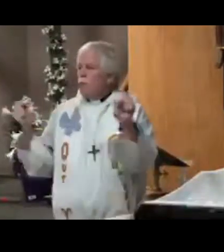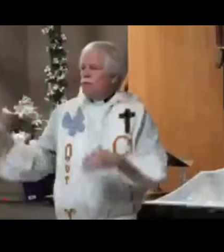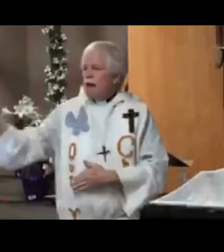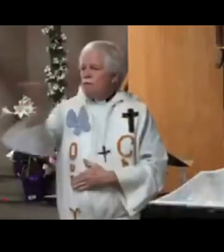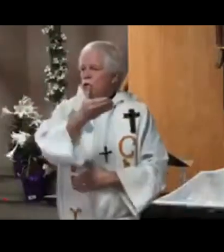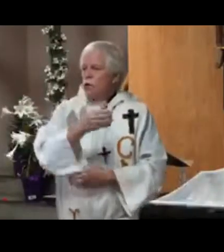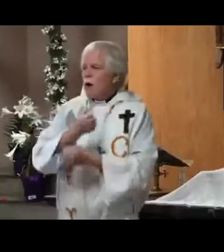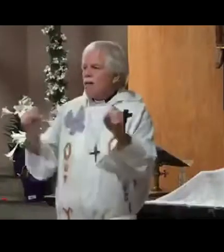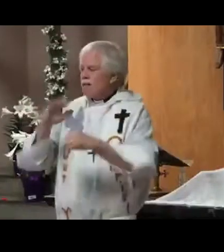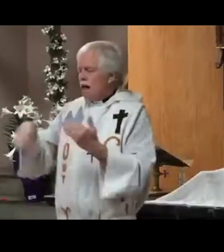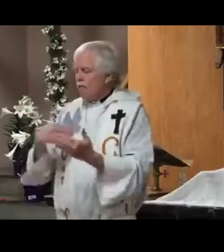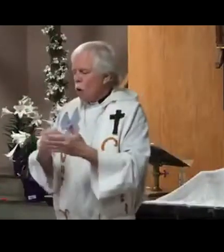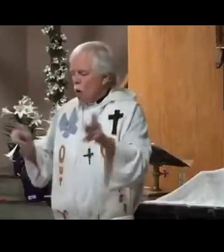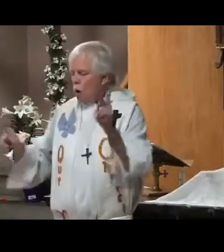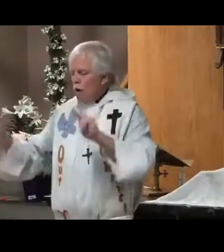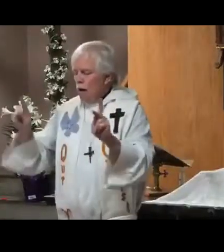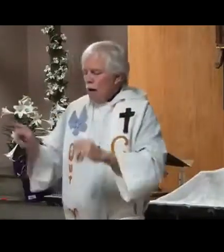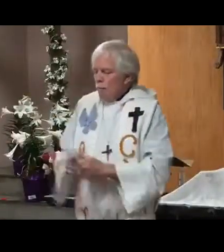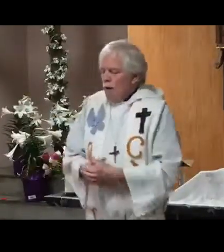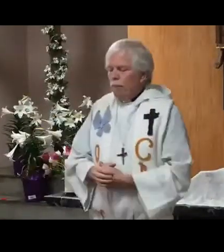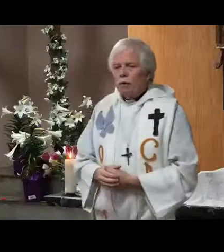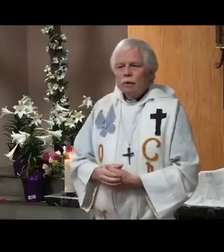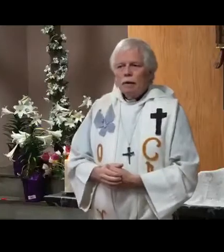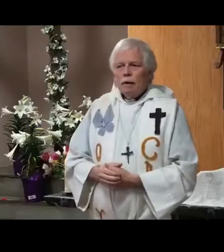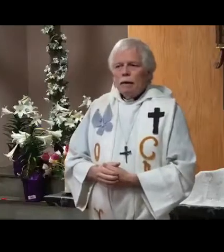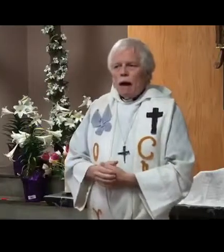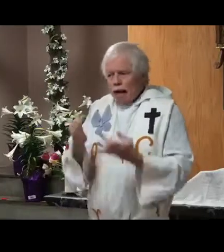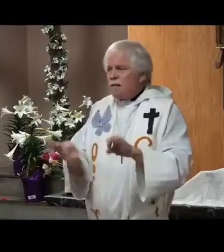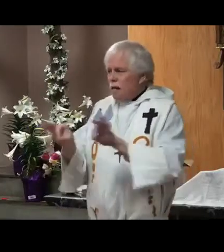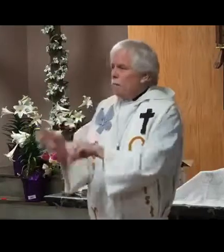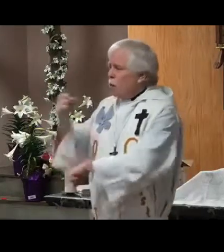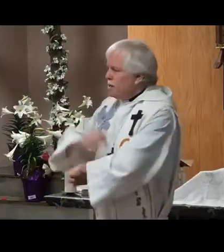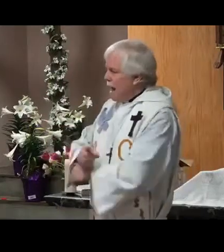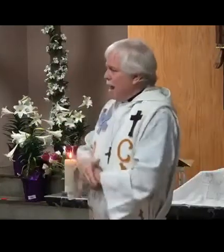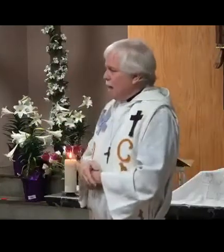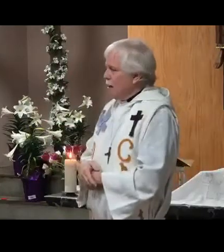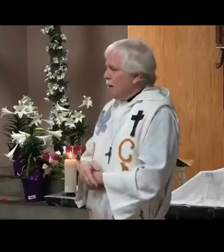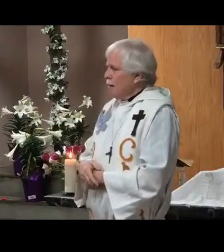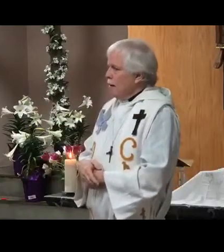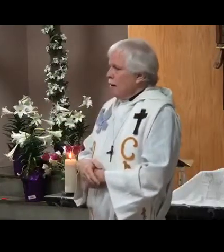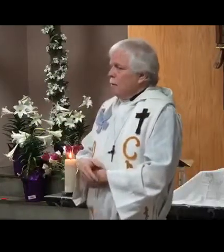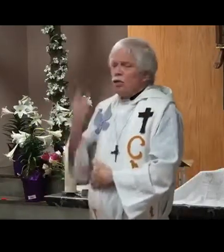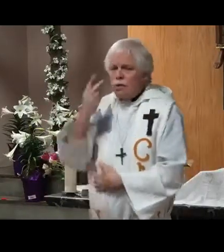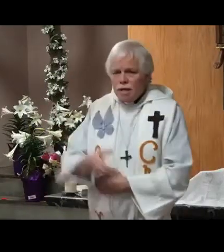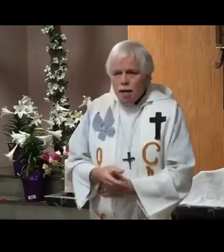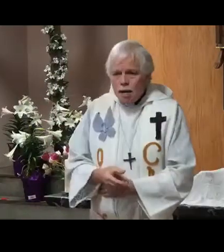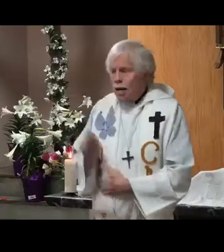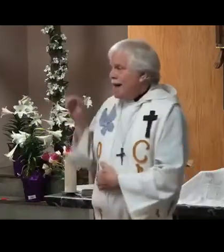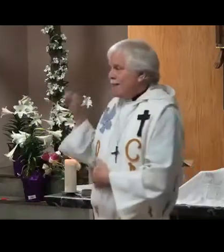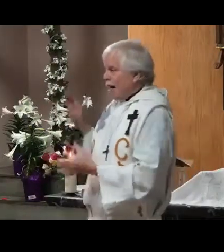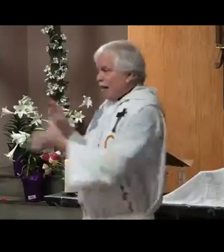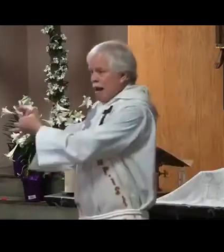that he would save you and save all people. And it is an important day. But you